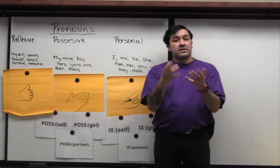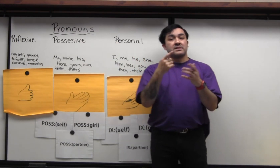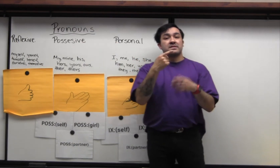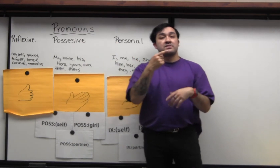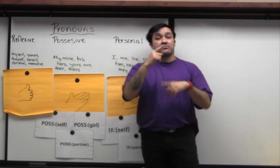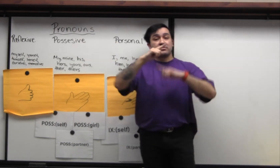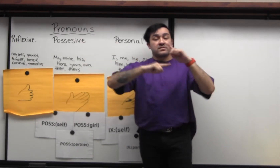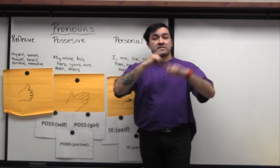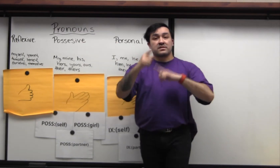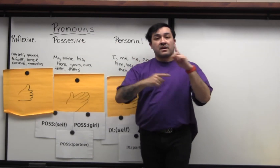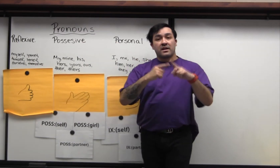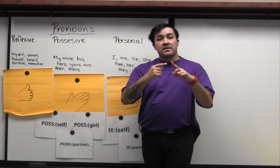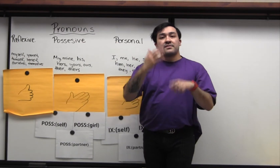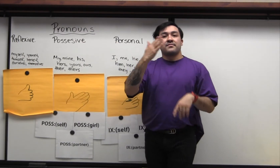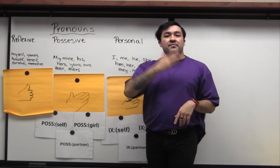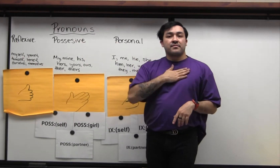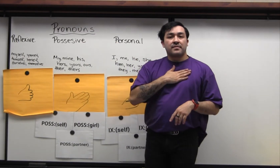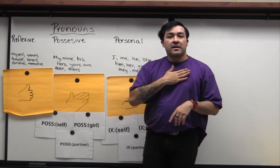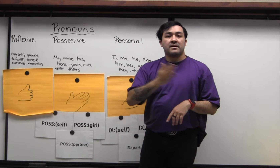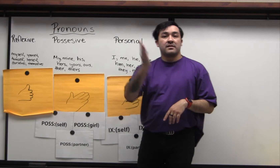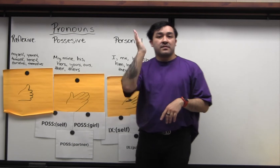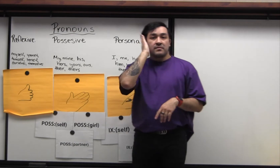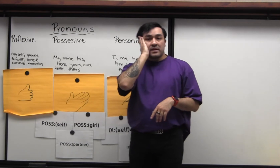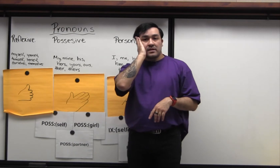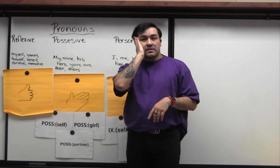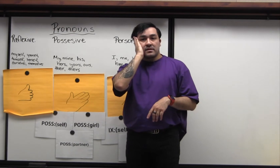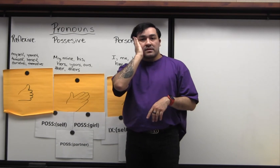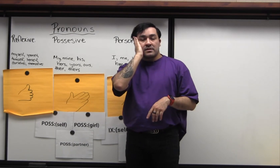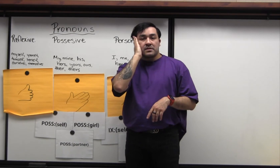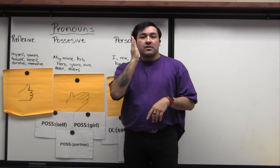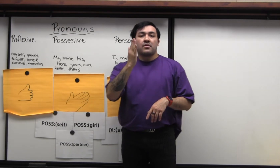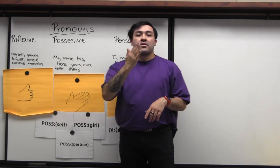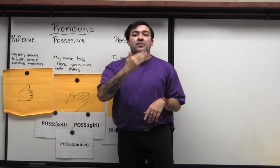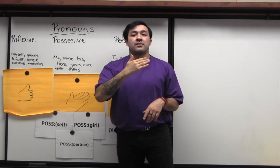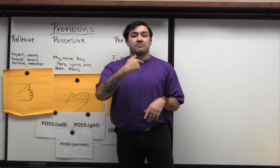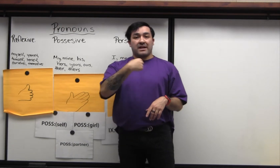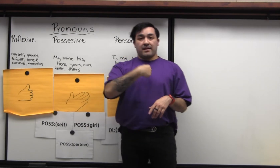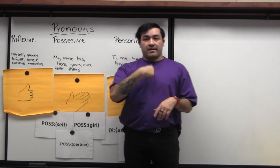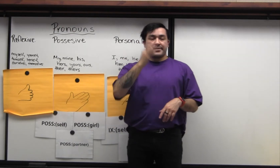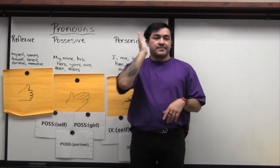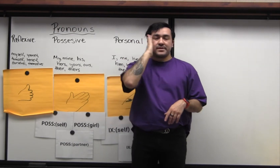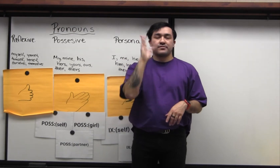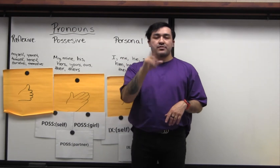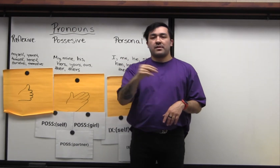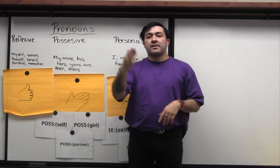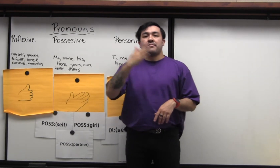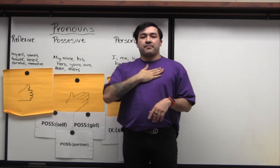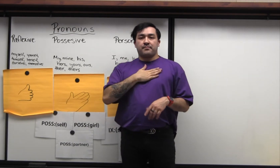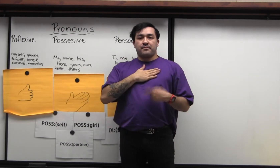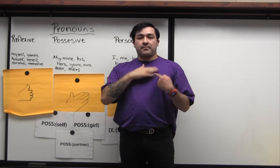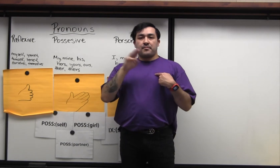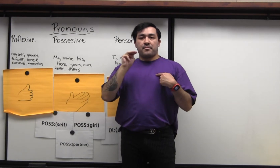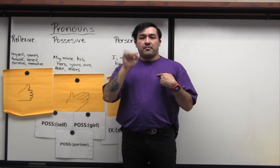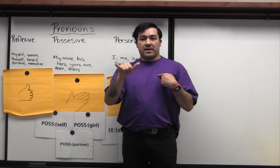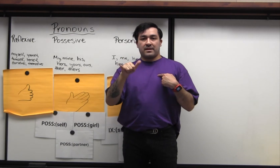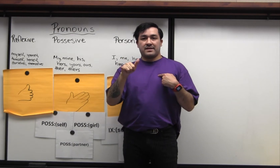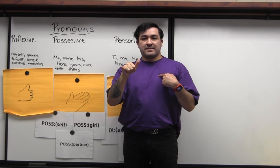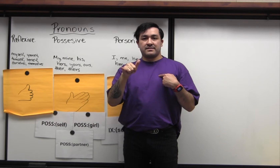So you really want to make sure that you practice signing my bed or no, it's not I bed, my